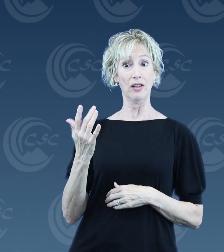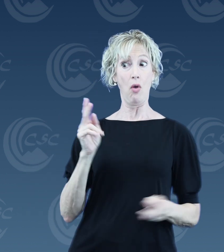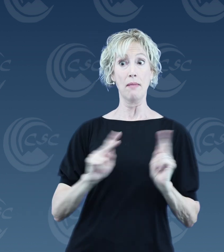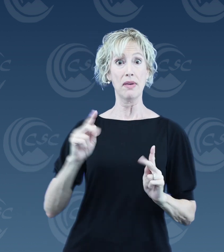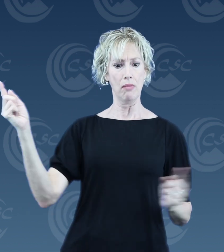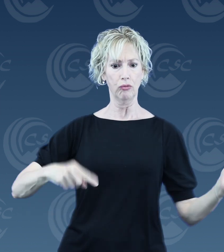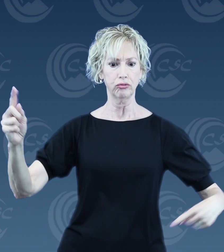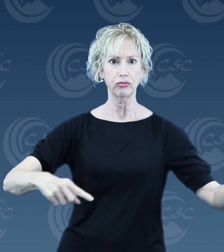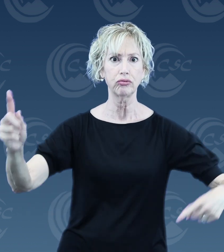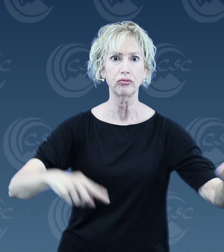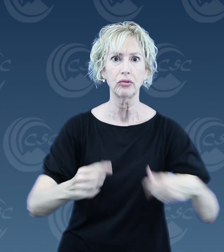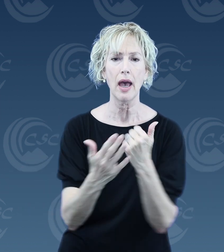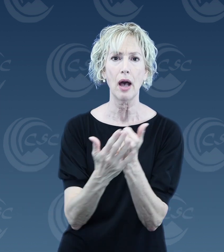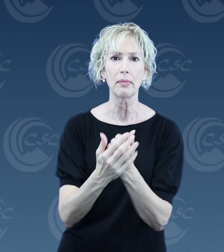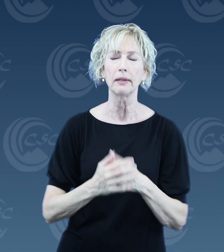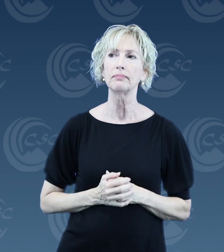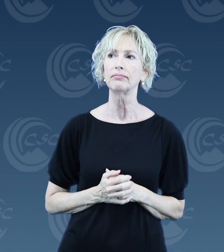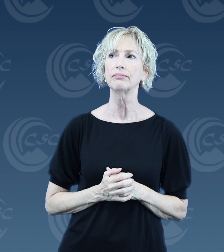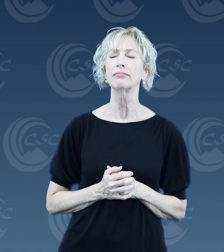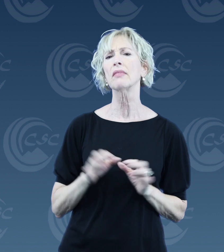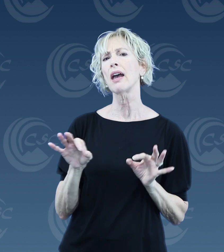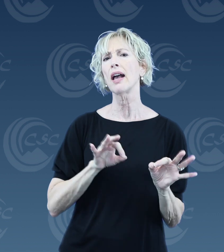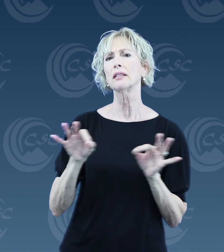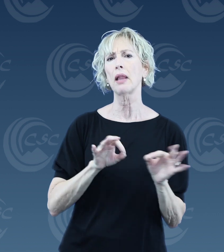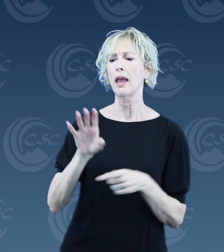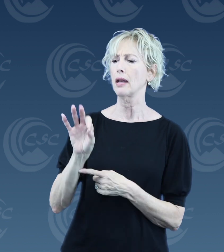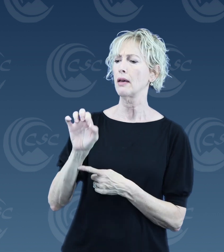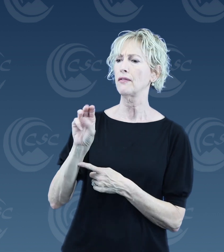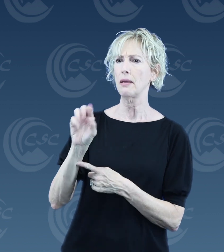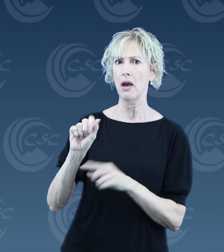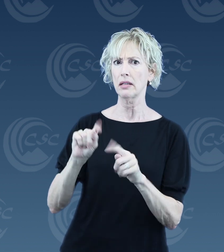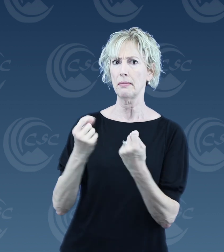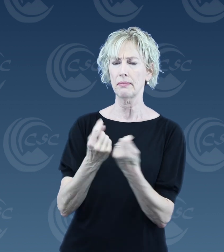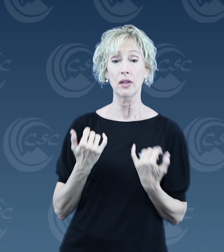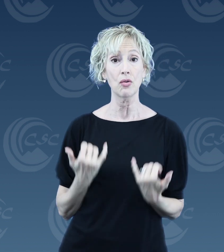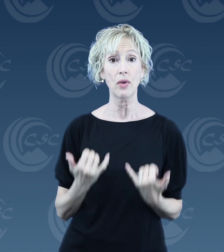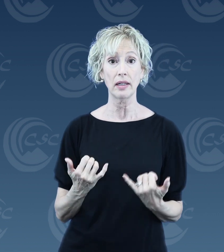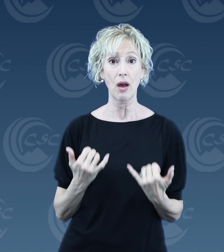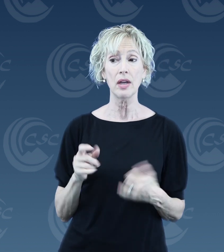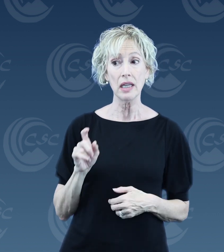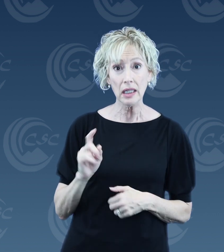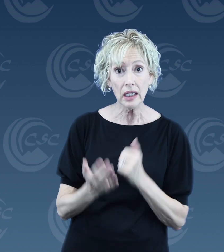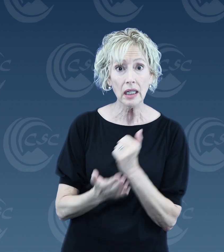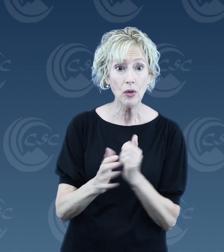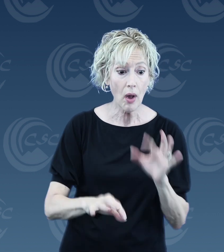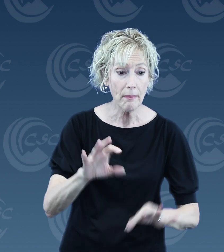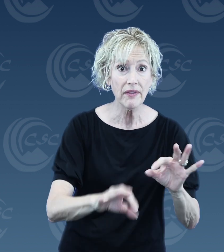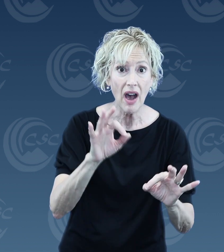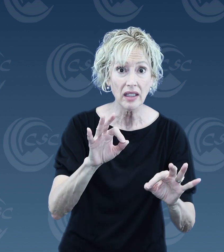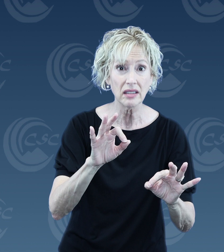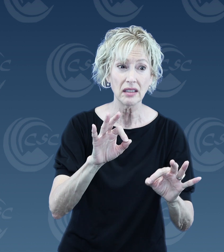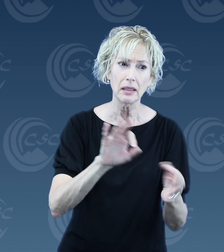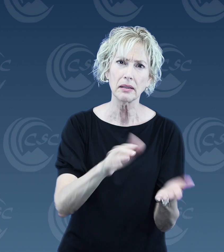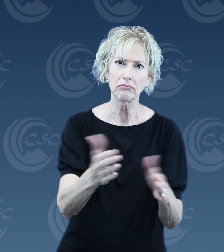personnel. Let me tell you a little bit about the FEMA team. For example, right now, we need to help find those who have